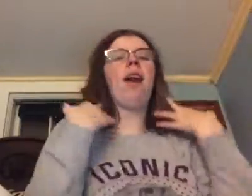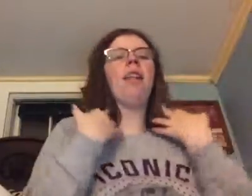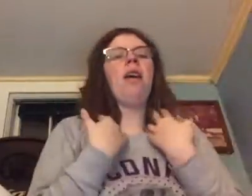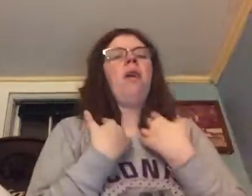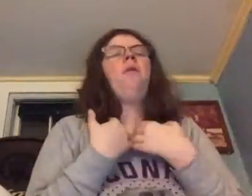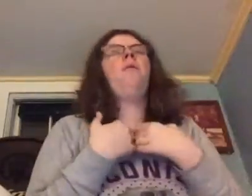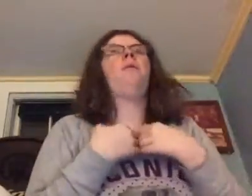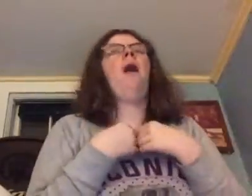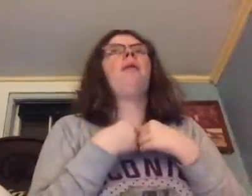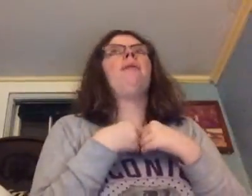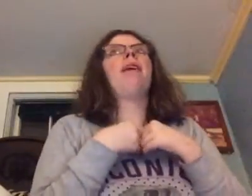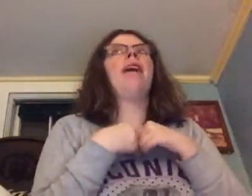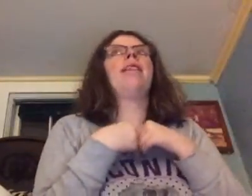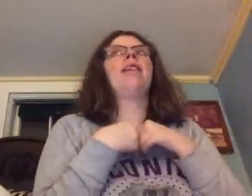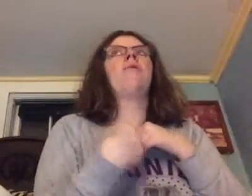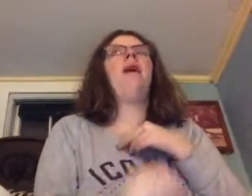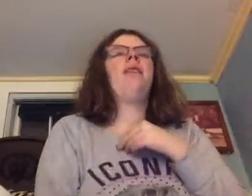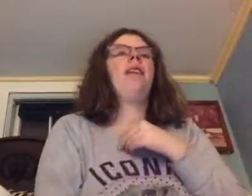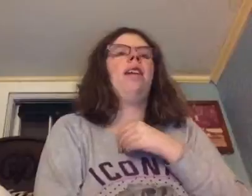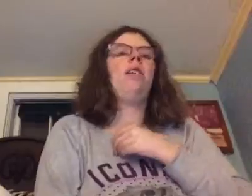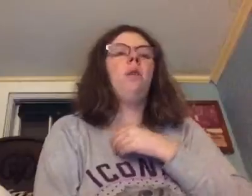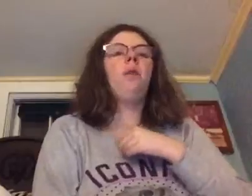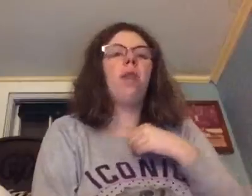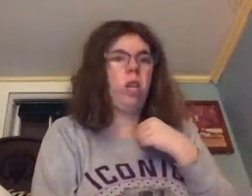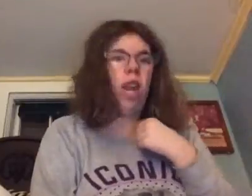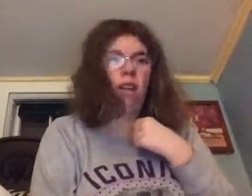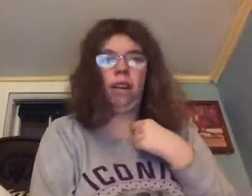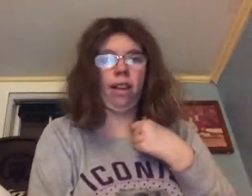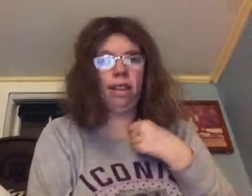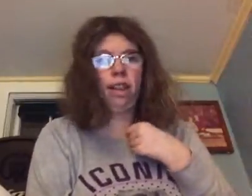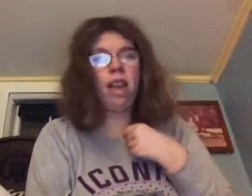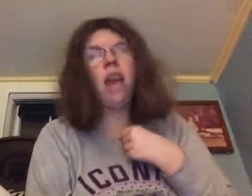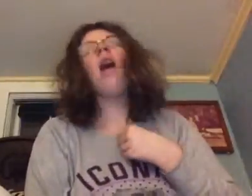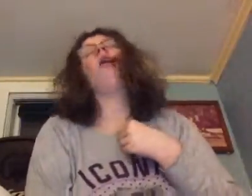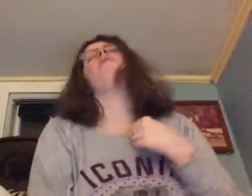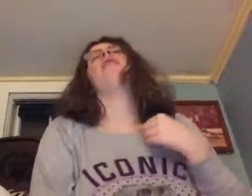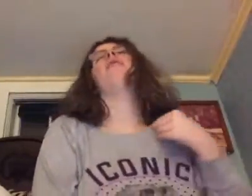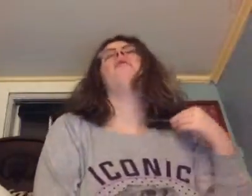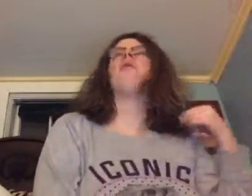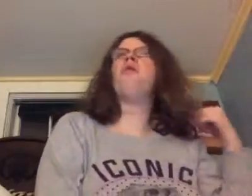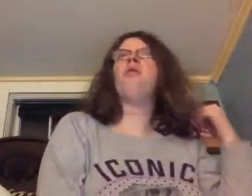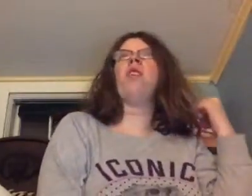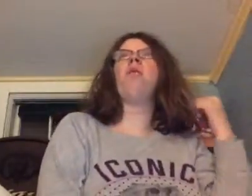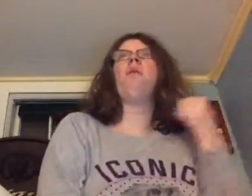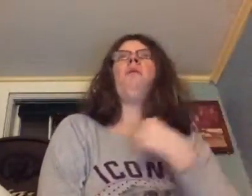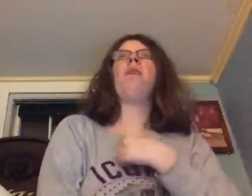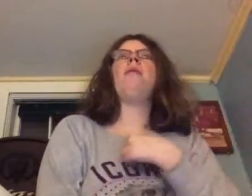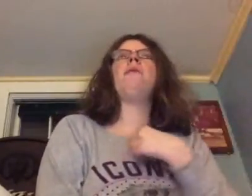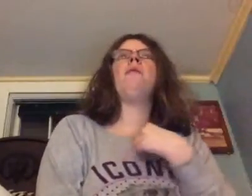friend was probably my cousin. You're probably thinking that's so cliche, your cousin, but it was true. We were